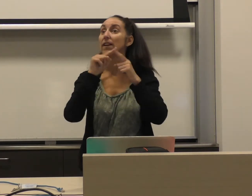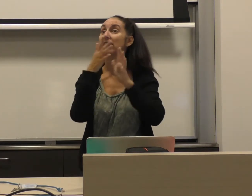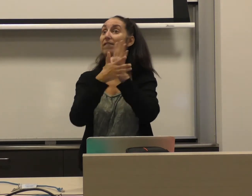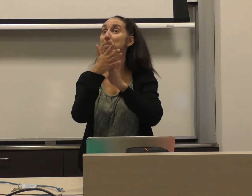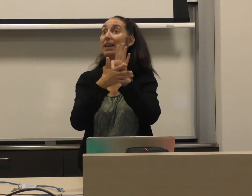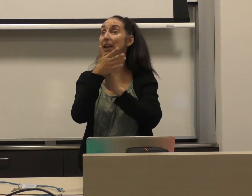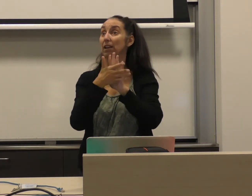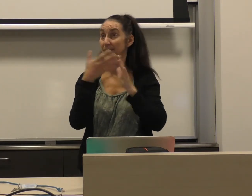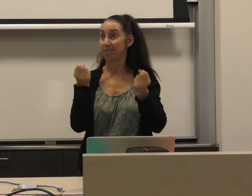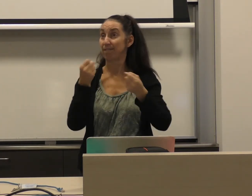non-manual features.